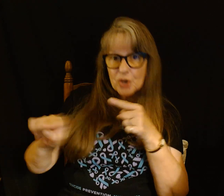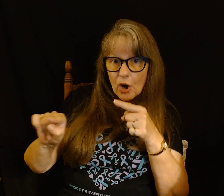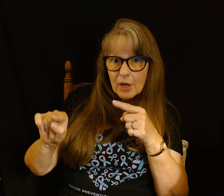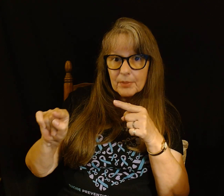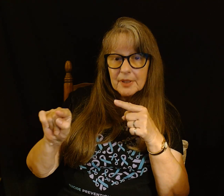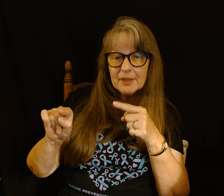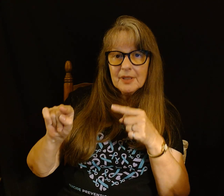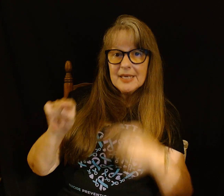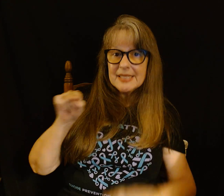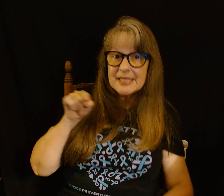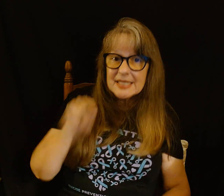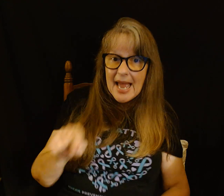sharp? Is it stabbing?